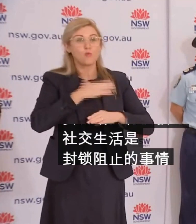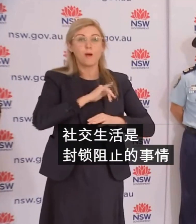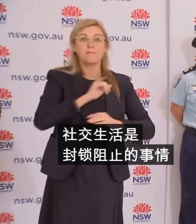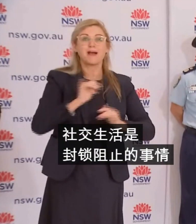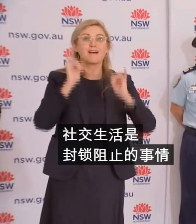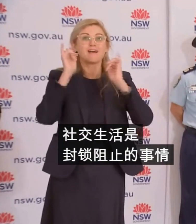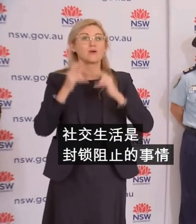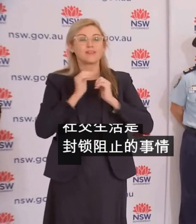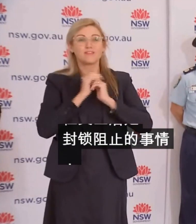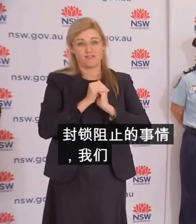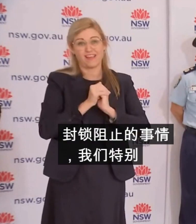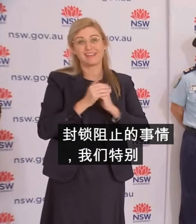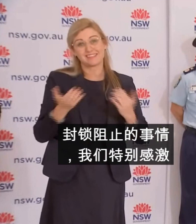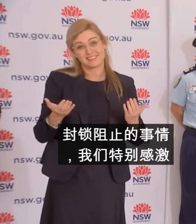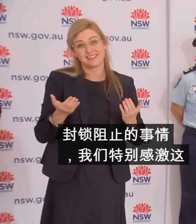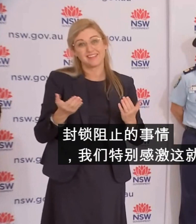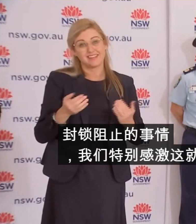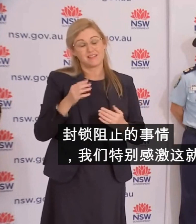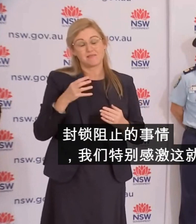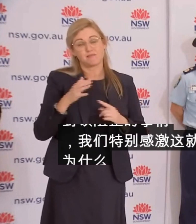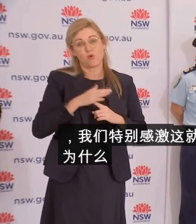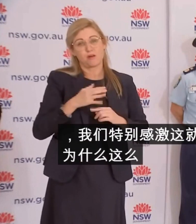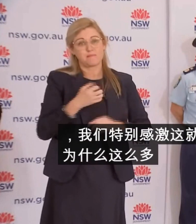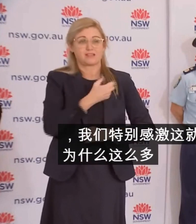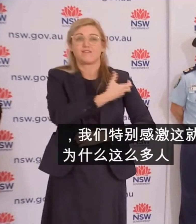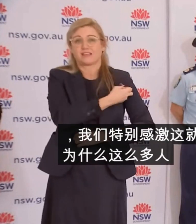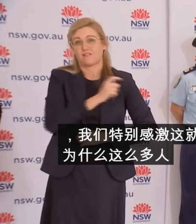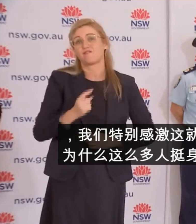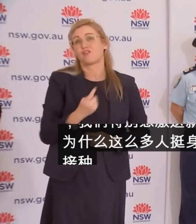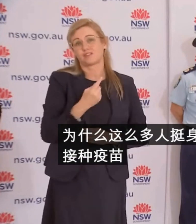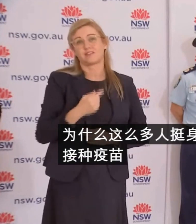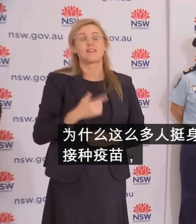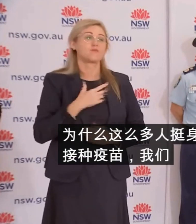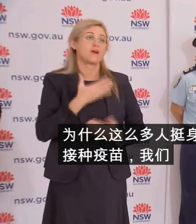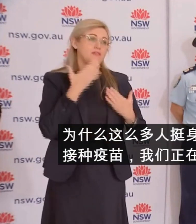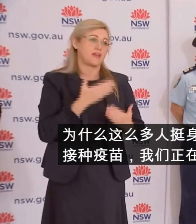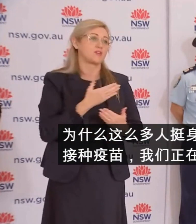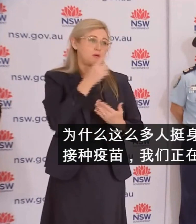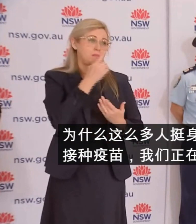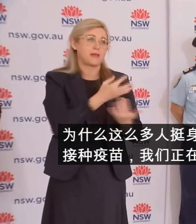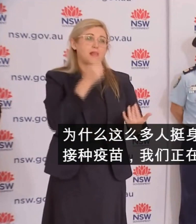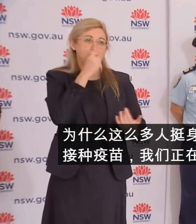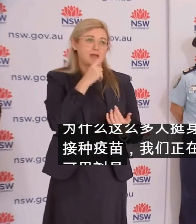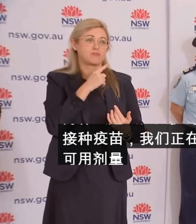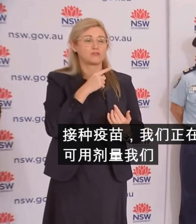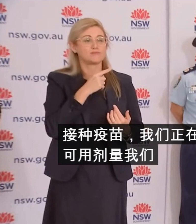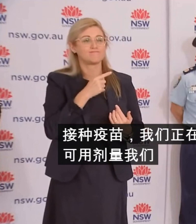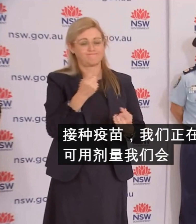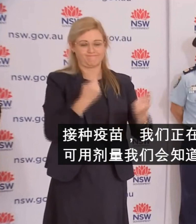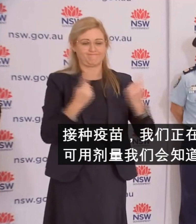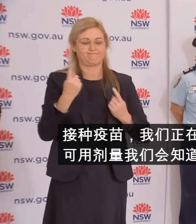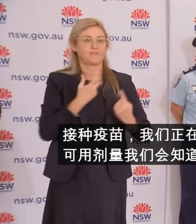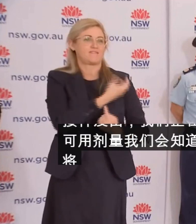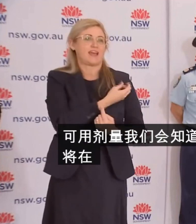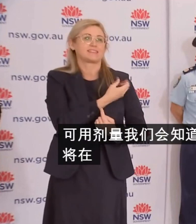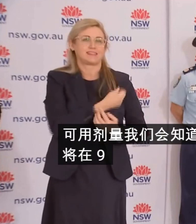lockdown has prevented. And we especially are grateful. That's why so many are coming forward to get the vaccine. And we're maximising what doses we have